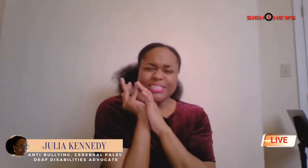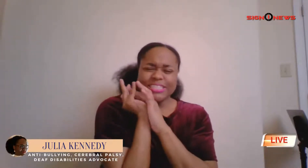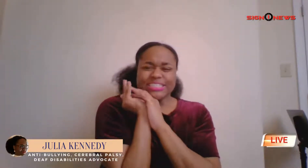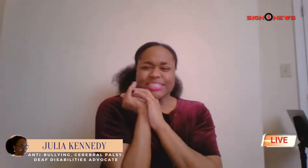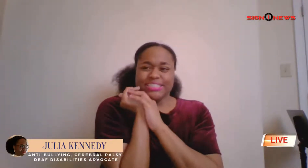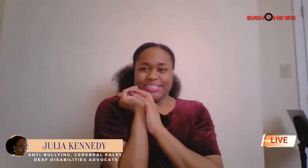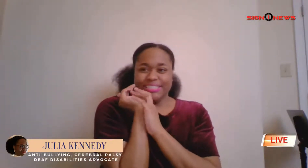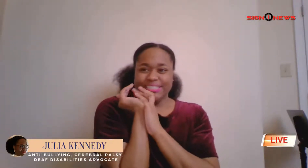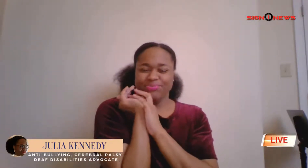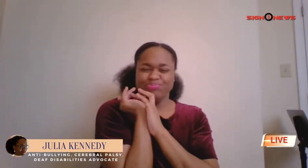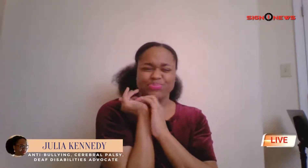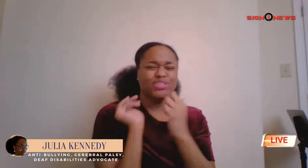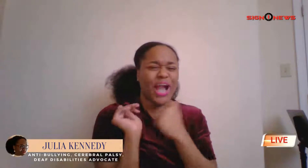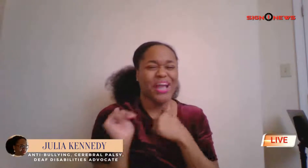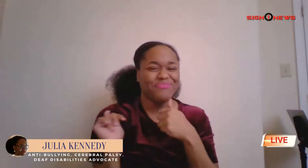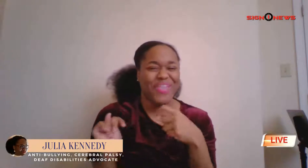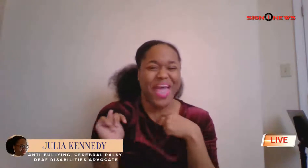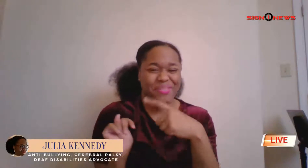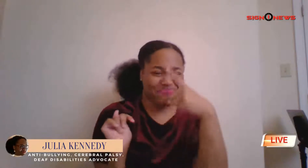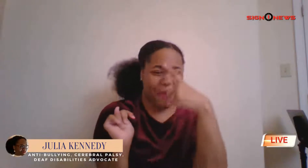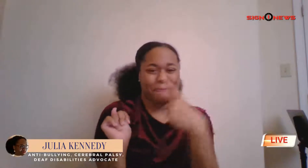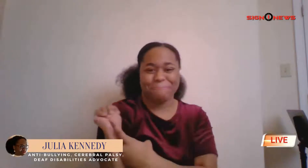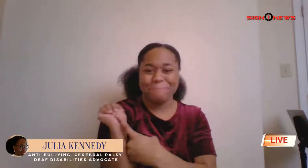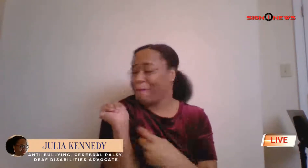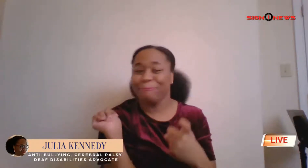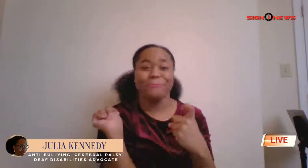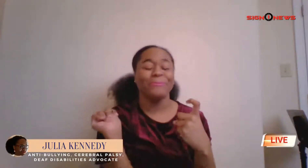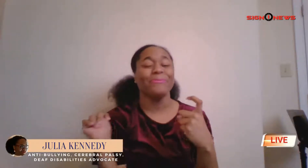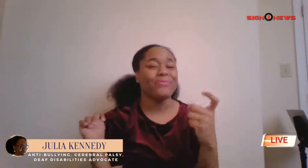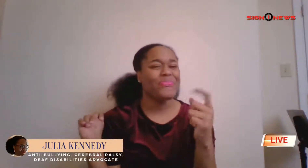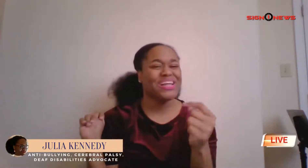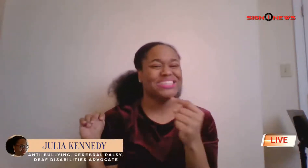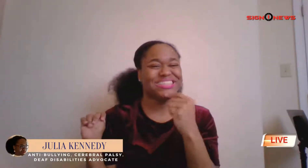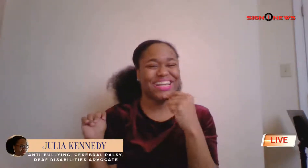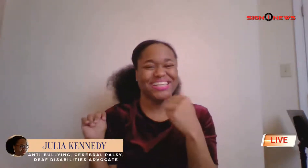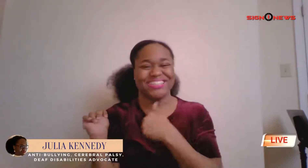I was trying to remember what you said. I'm sorry.